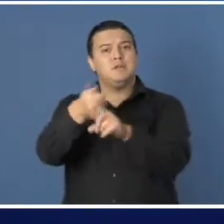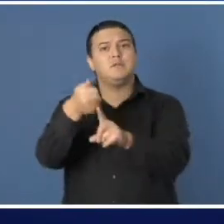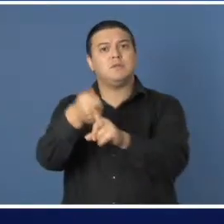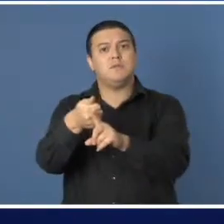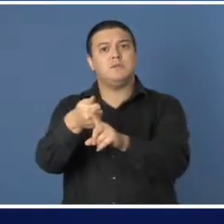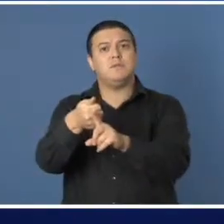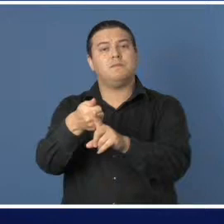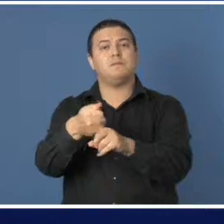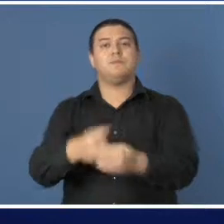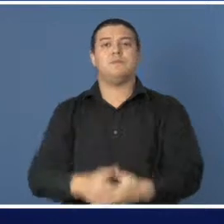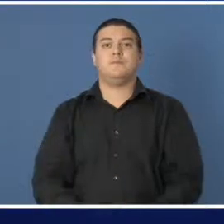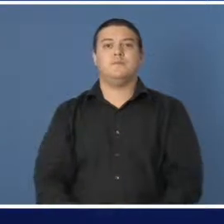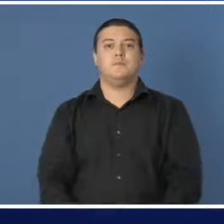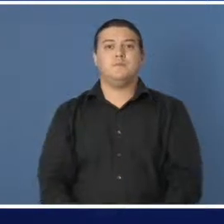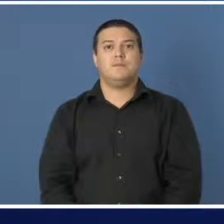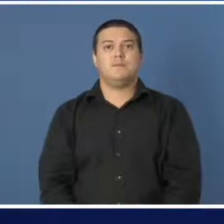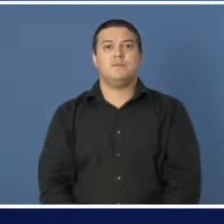yourself